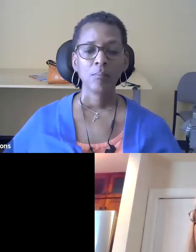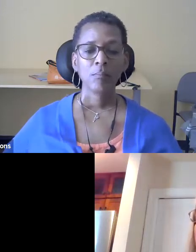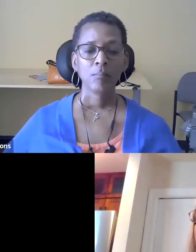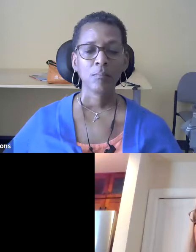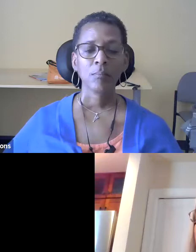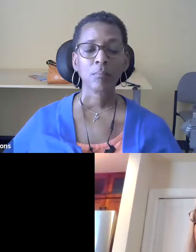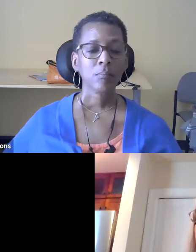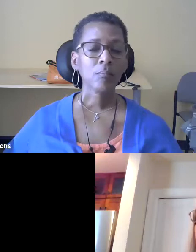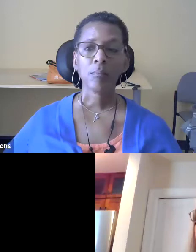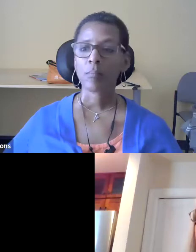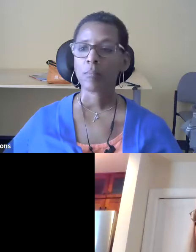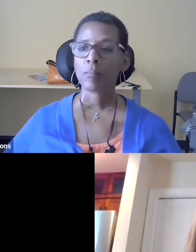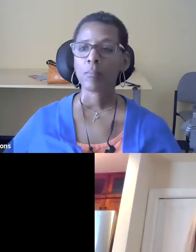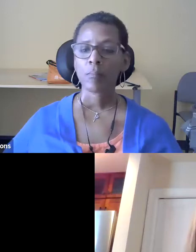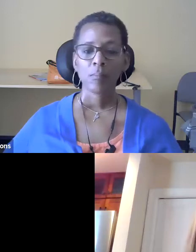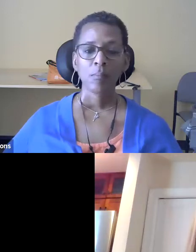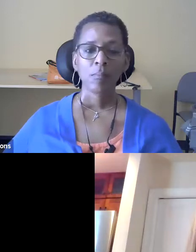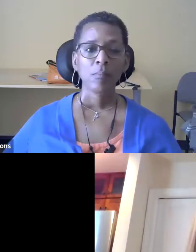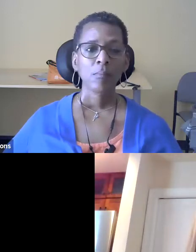They're not sorry, just 1 second.